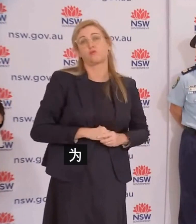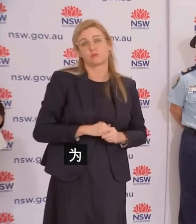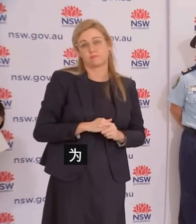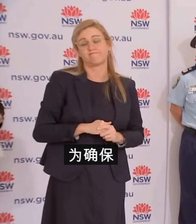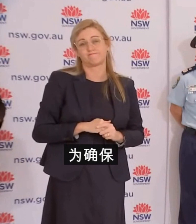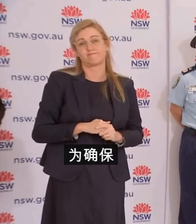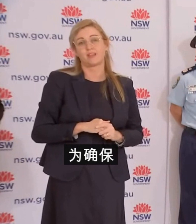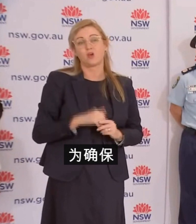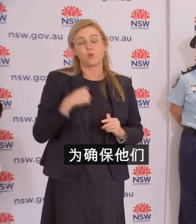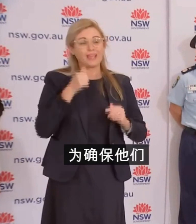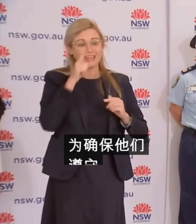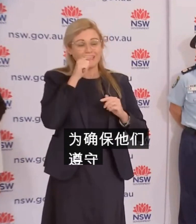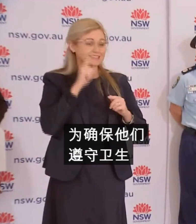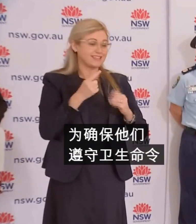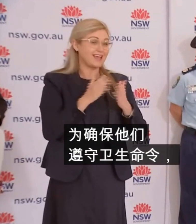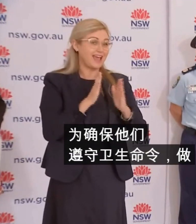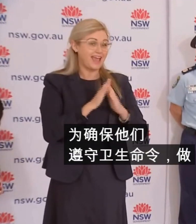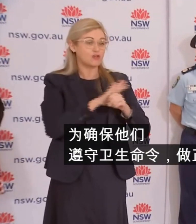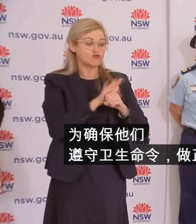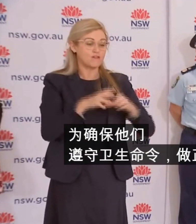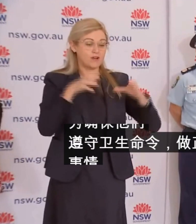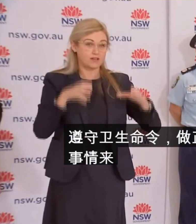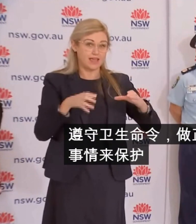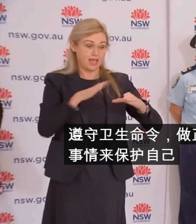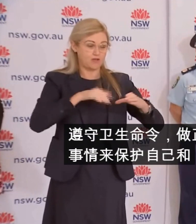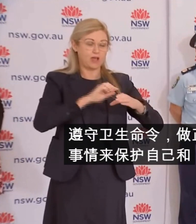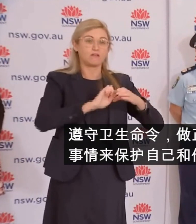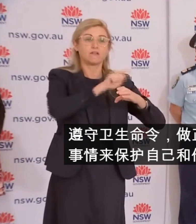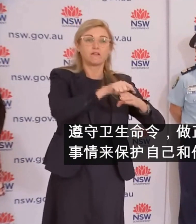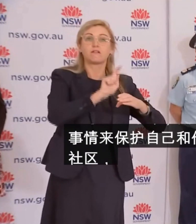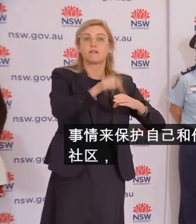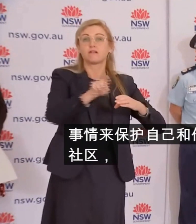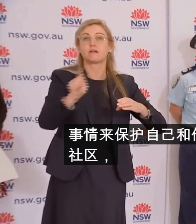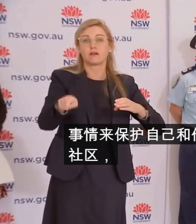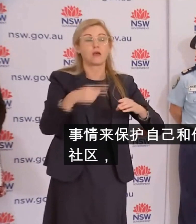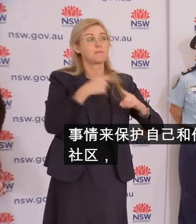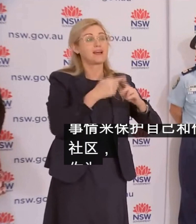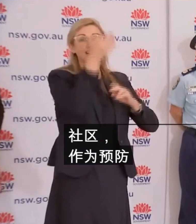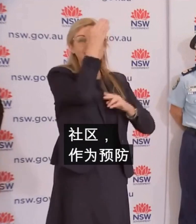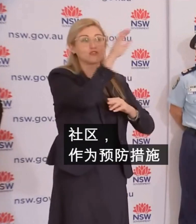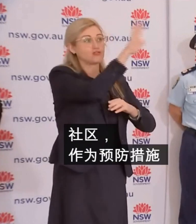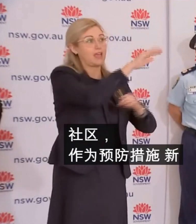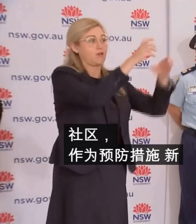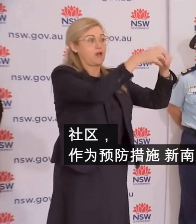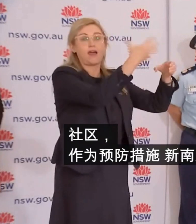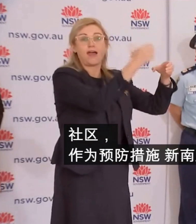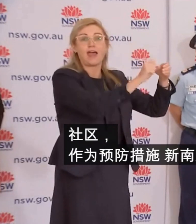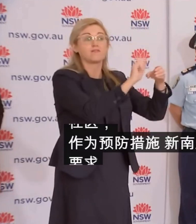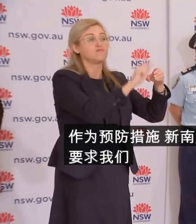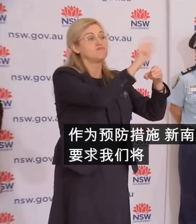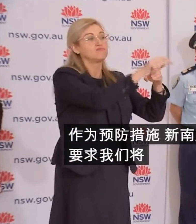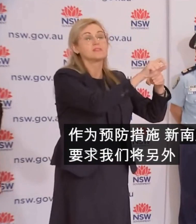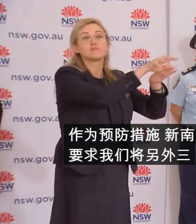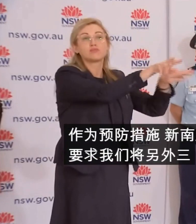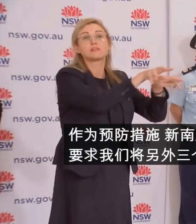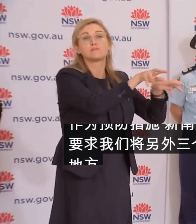and we're just asking everybody to make sure they respect the health orders, do the right thing to protect themselves and their communities. As a precaution, New South Wales Health